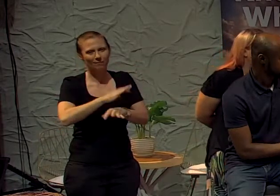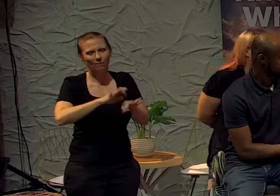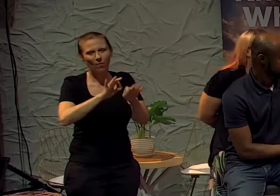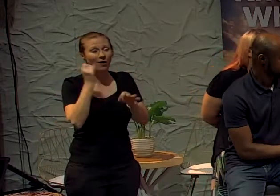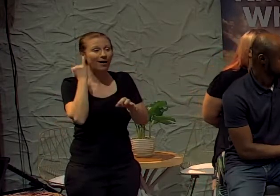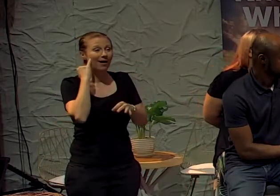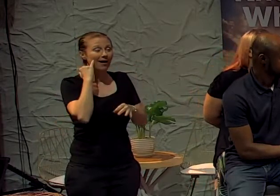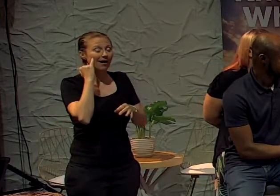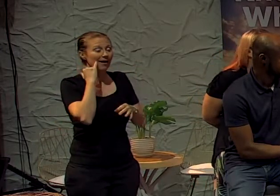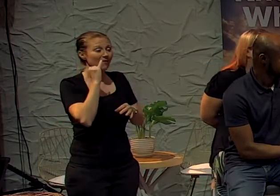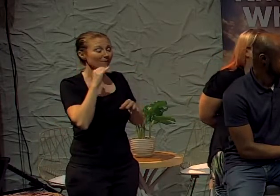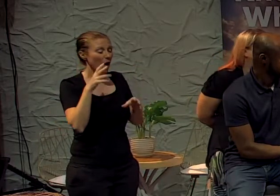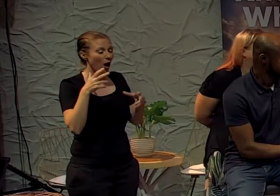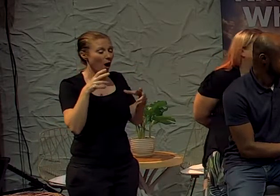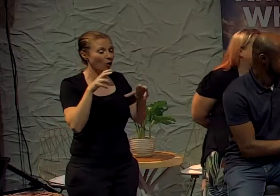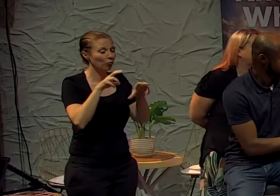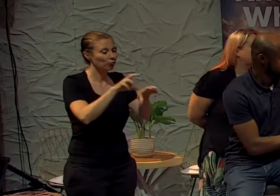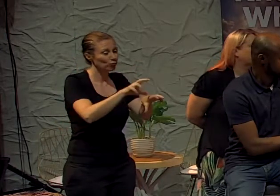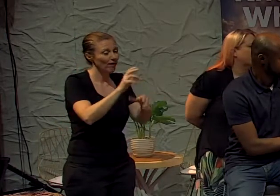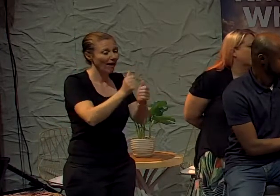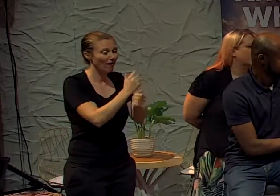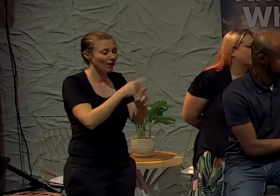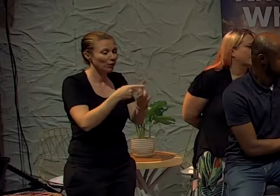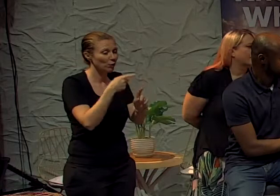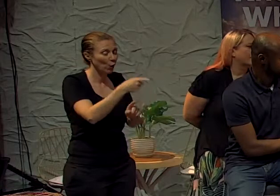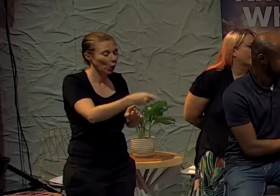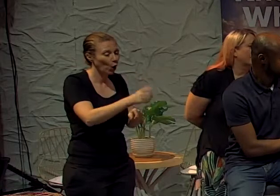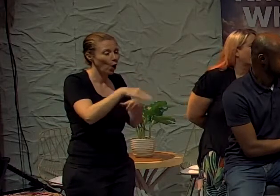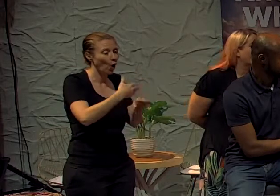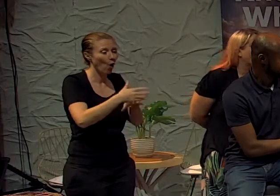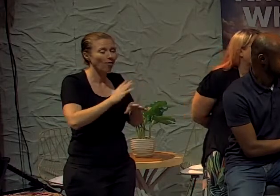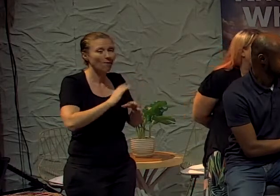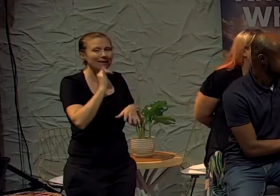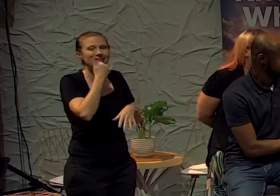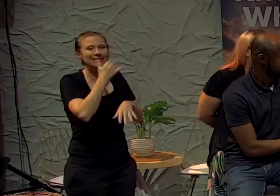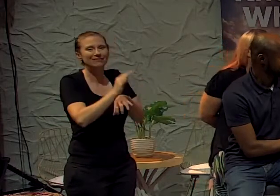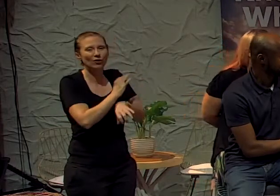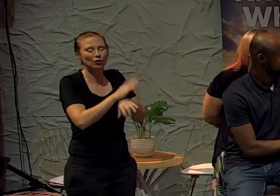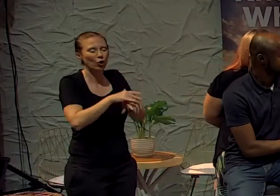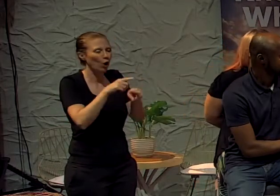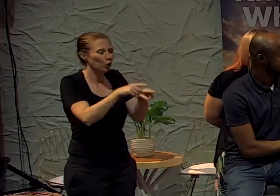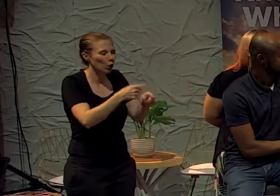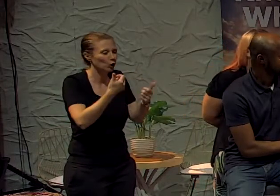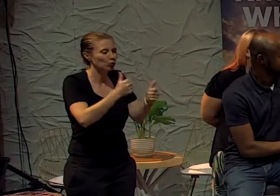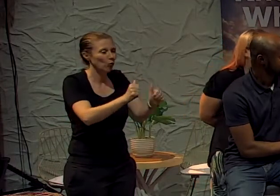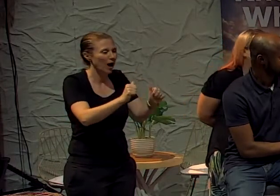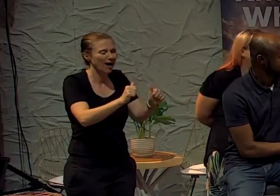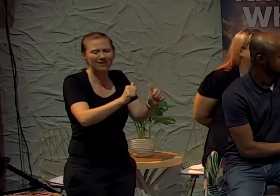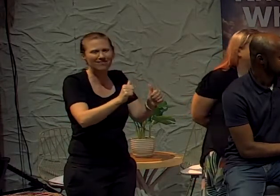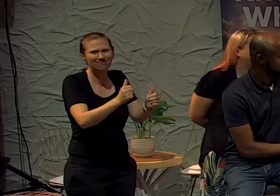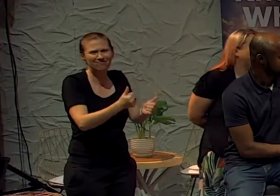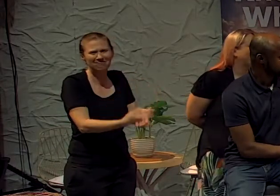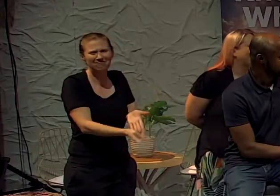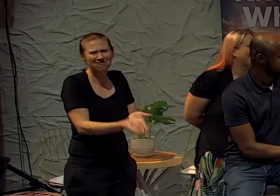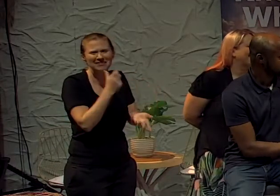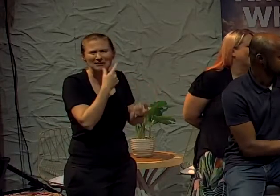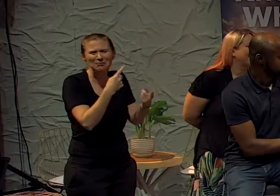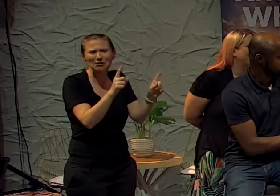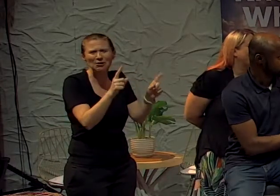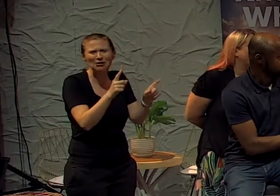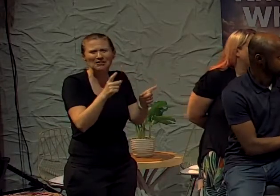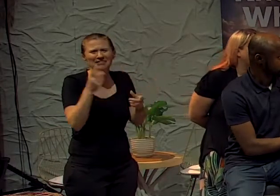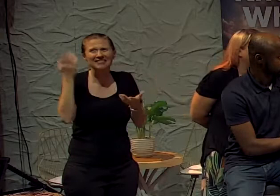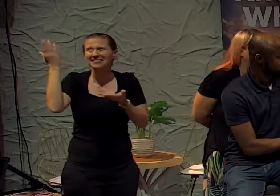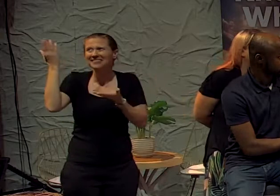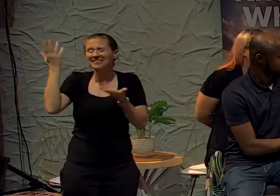from her and I put all my dysfunction on her, well, I tried it once, it didn't work. And then I'd say the other one is